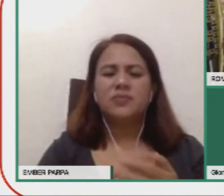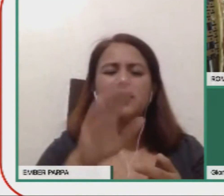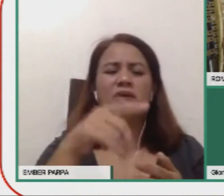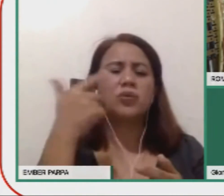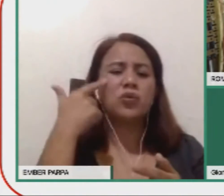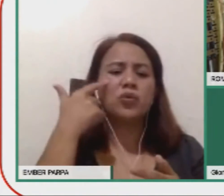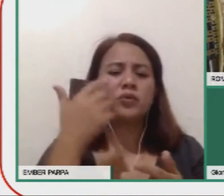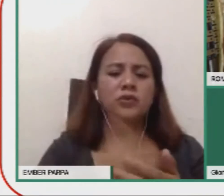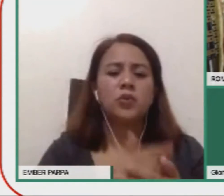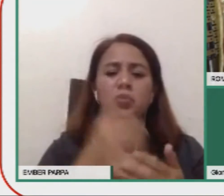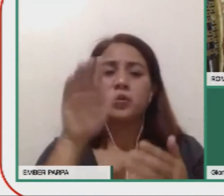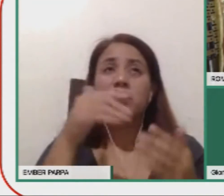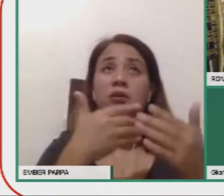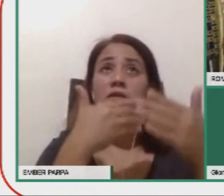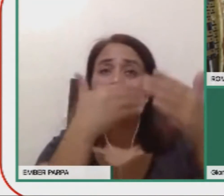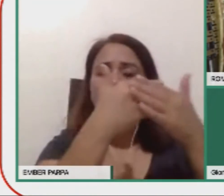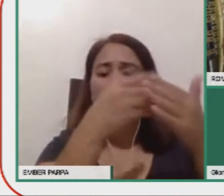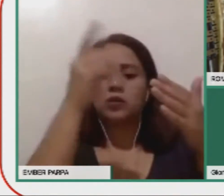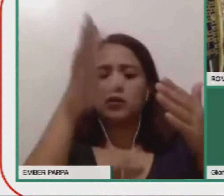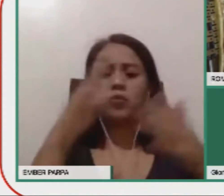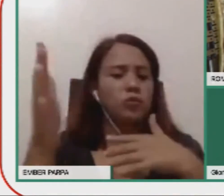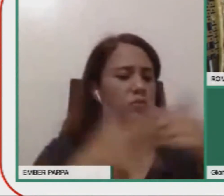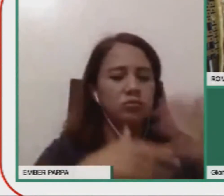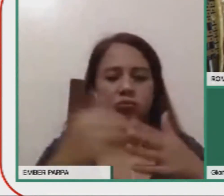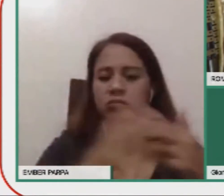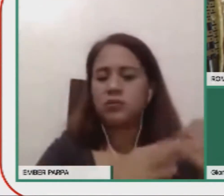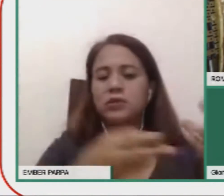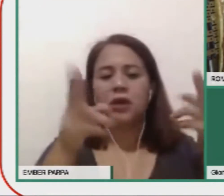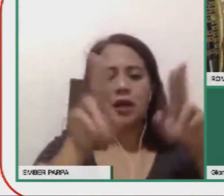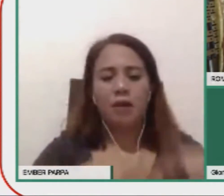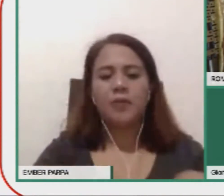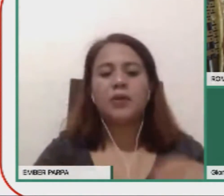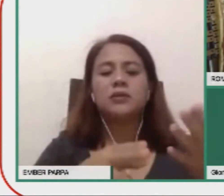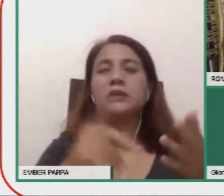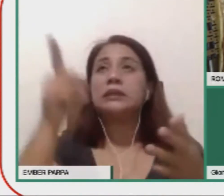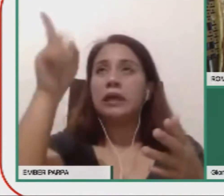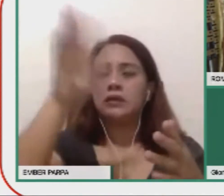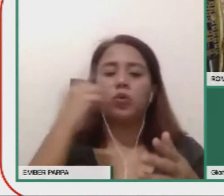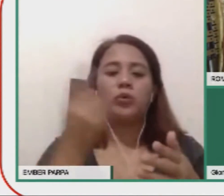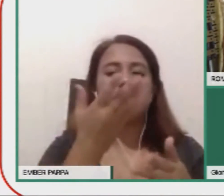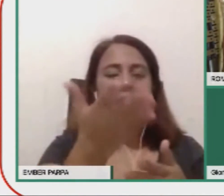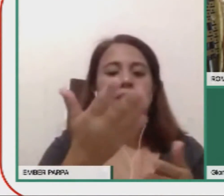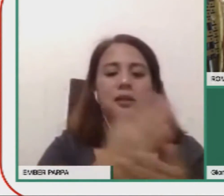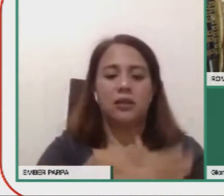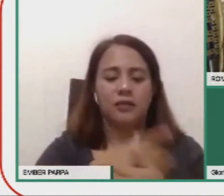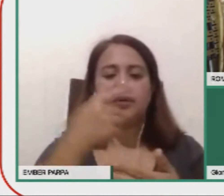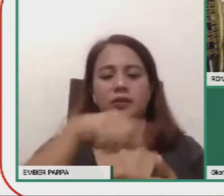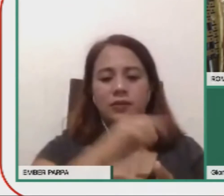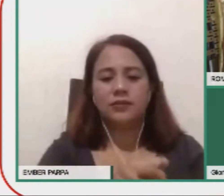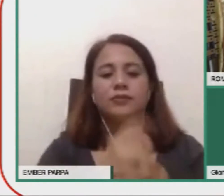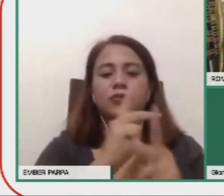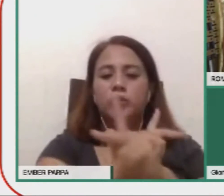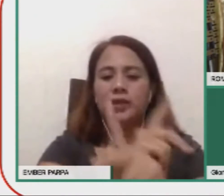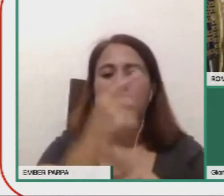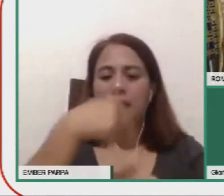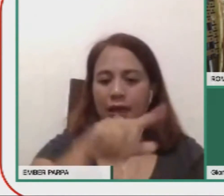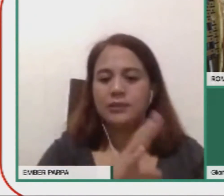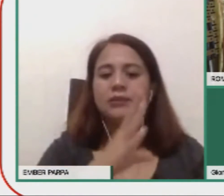tayo sa Kanya. No matter what happens, God is always there to love us, to protect us. How